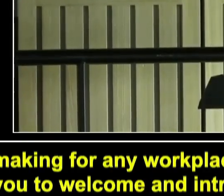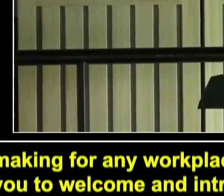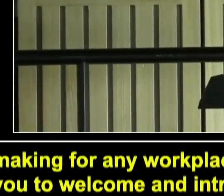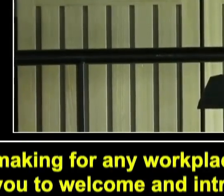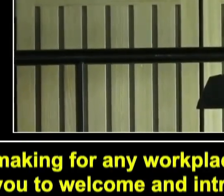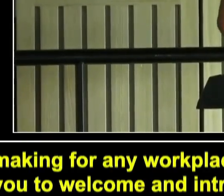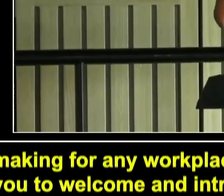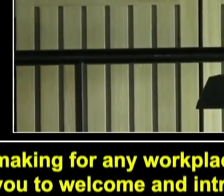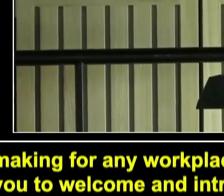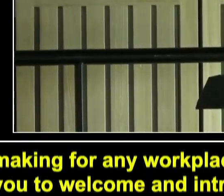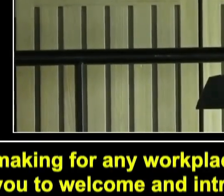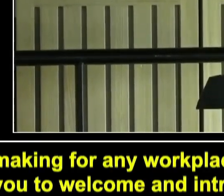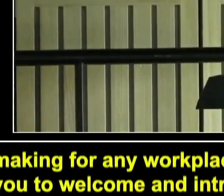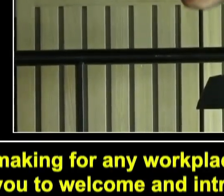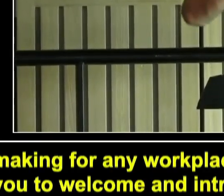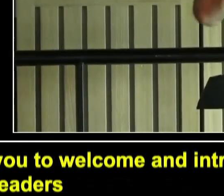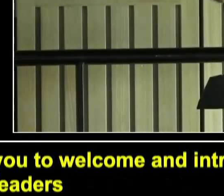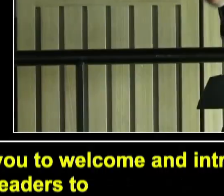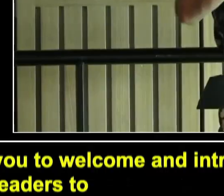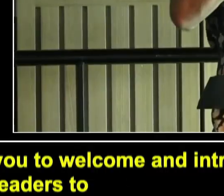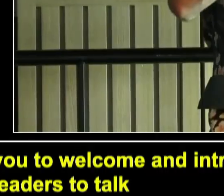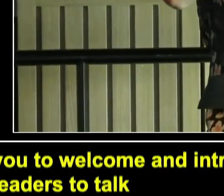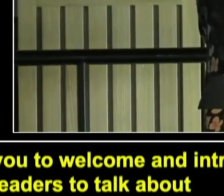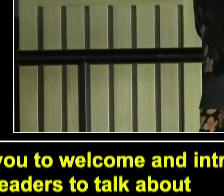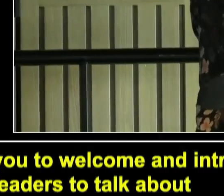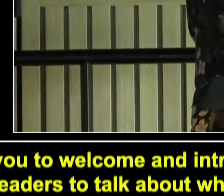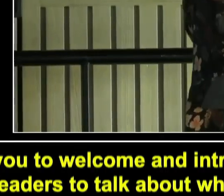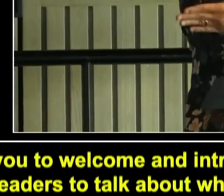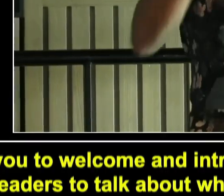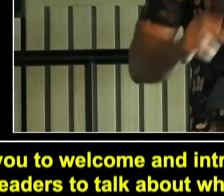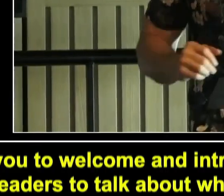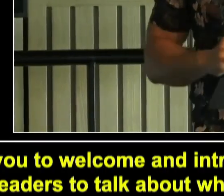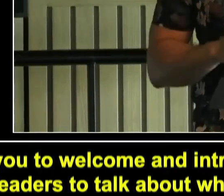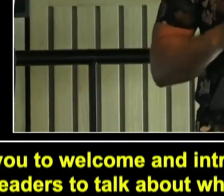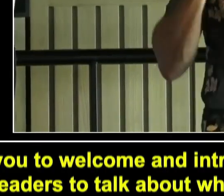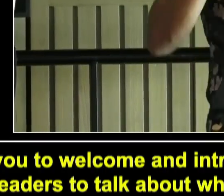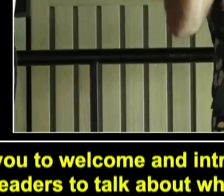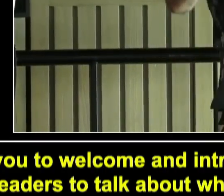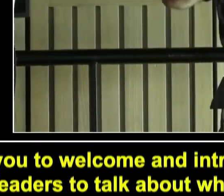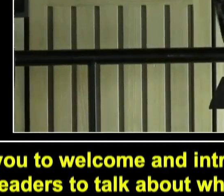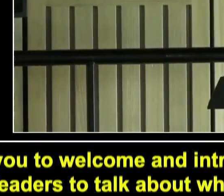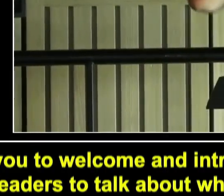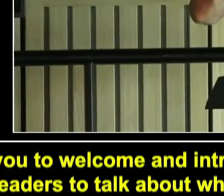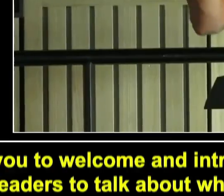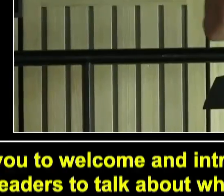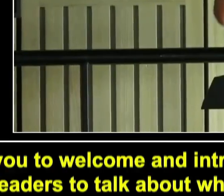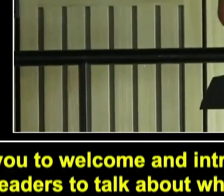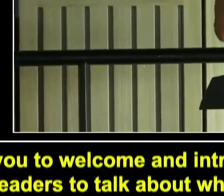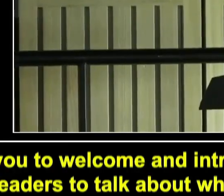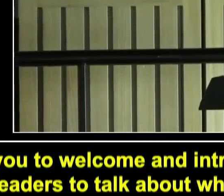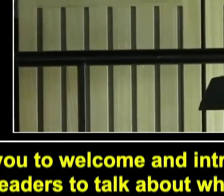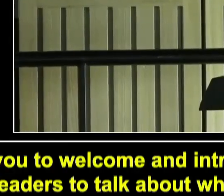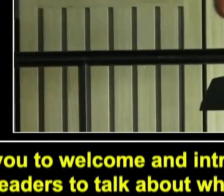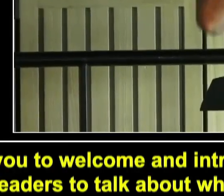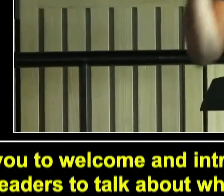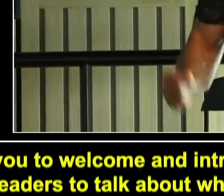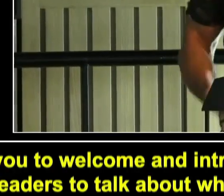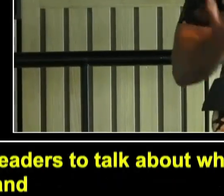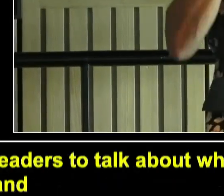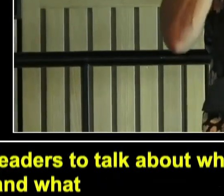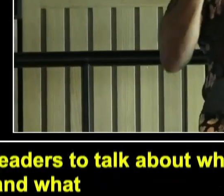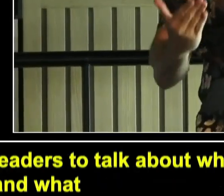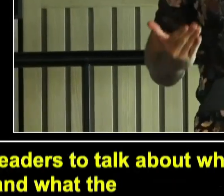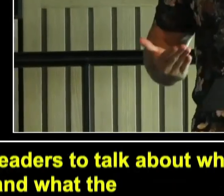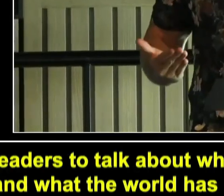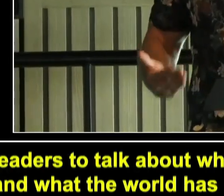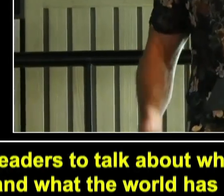to talk about what it takes to thrive as a disability leader in the arts and what the world has to do to